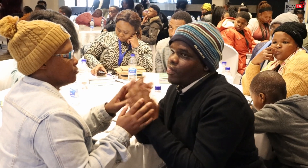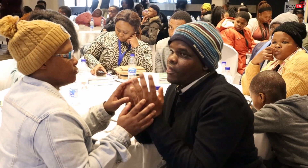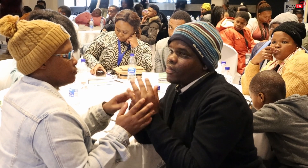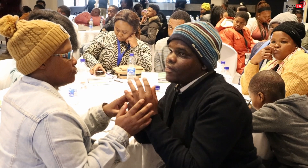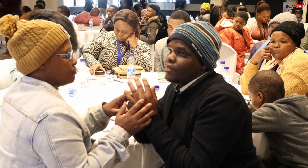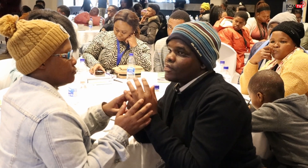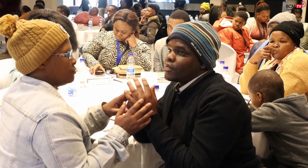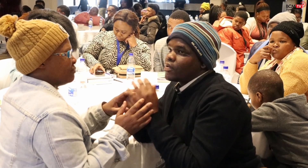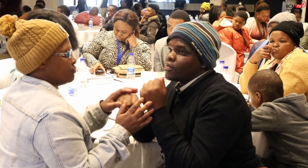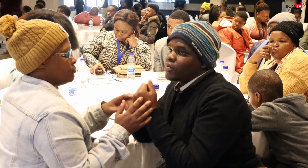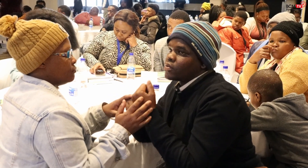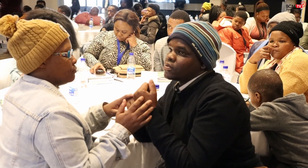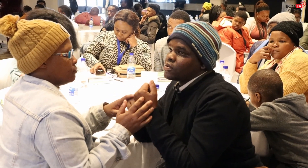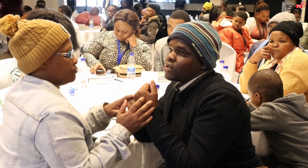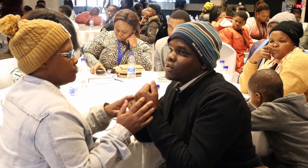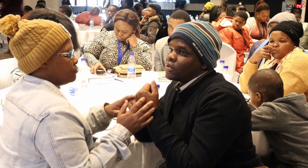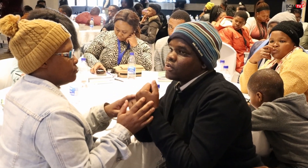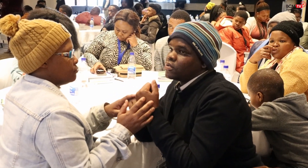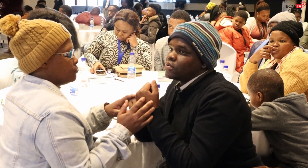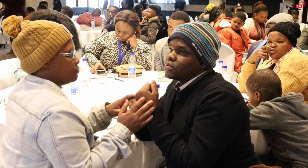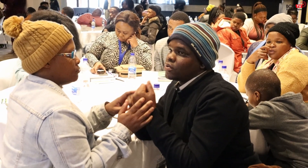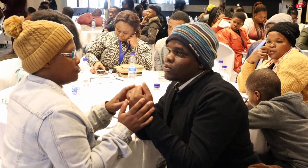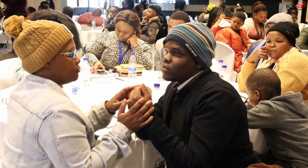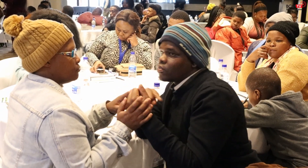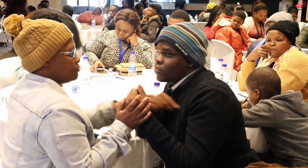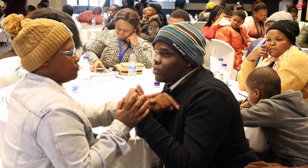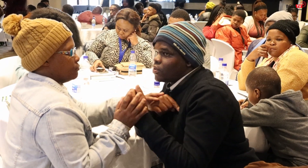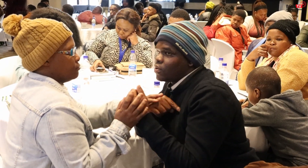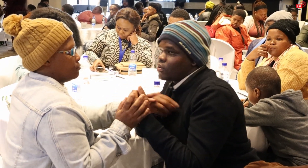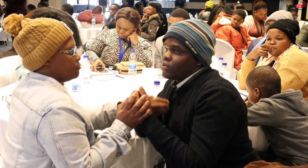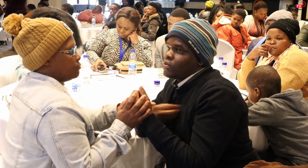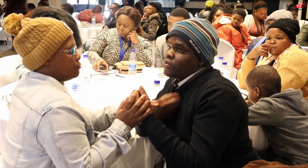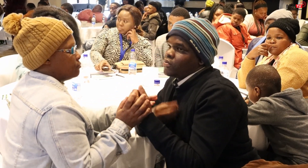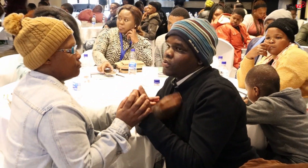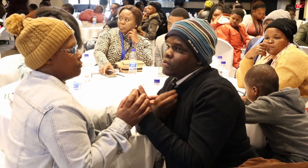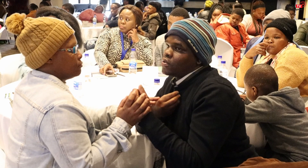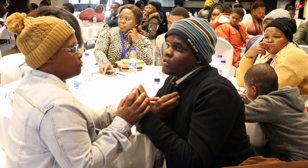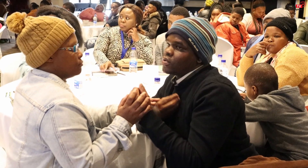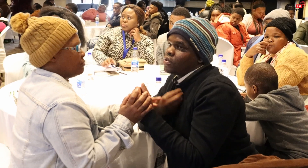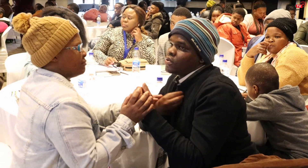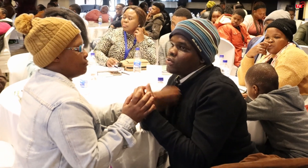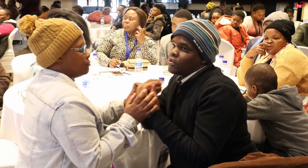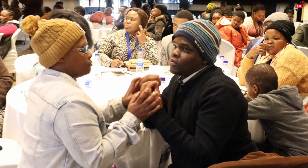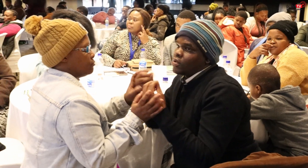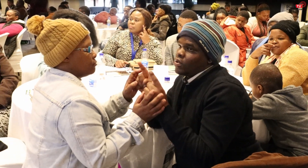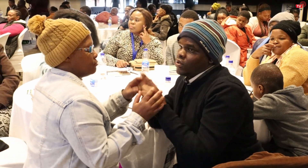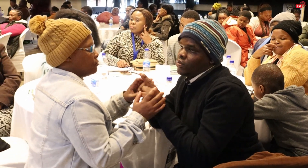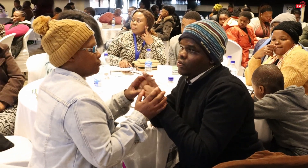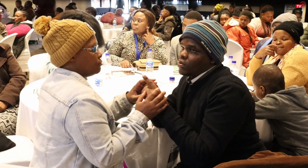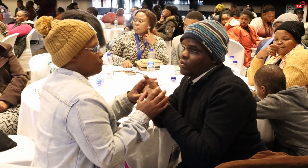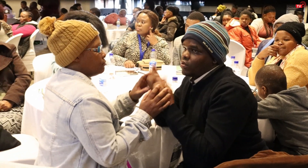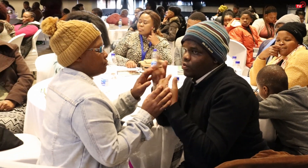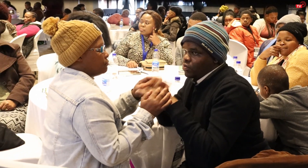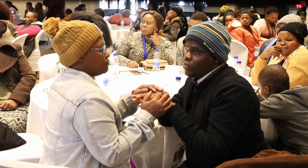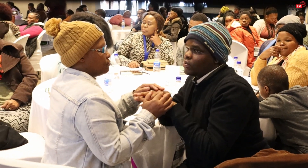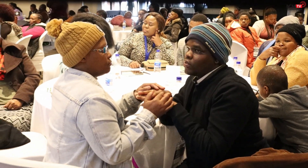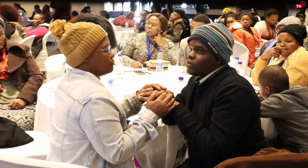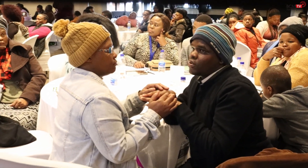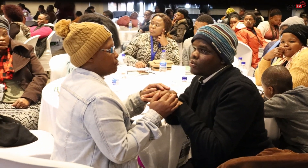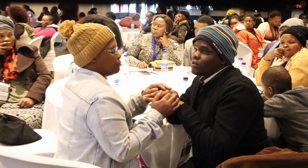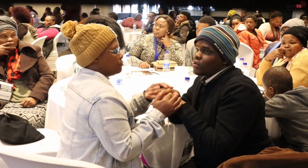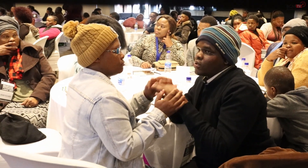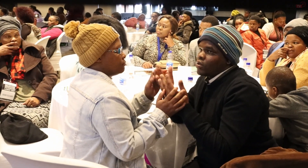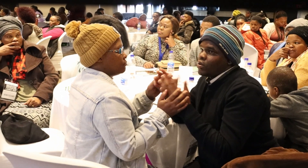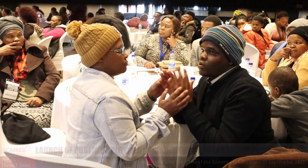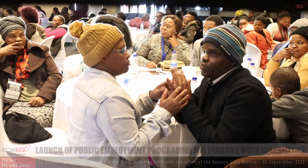the inclusion of young people and children with disabilities into schools. We